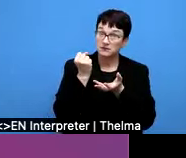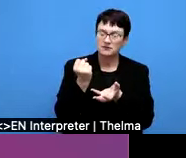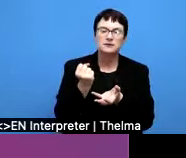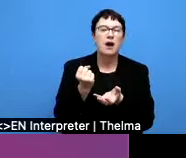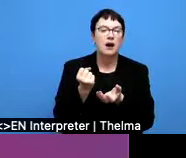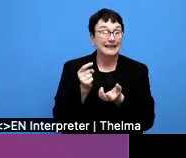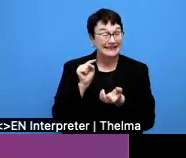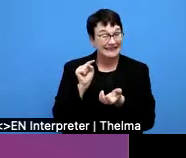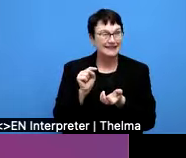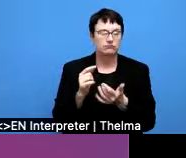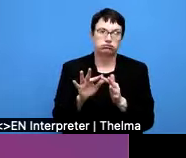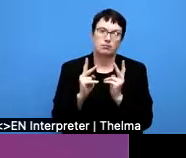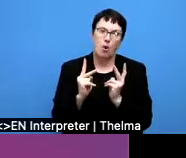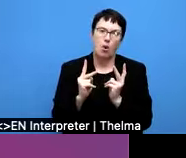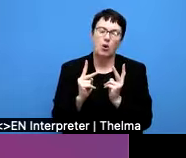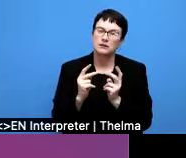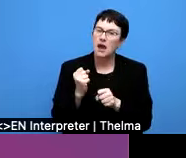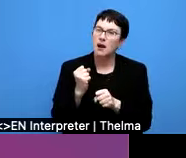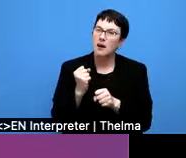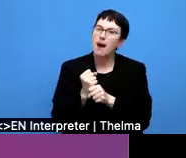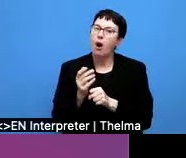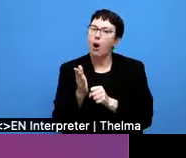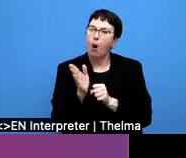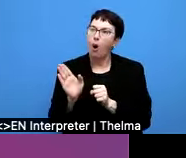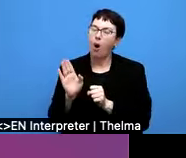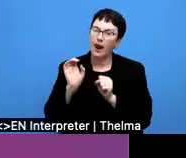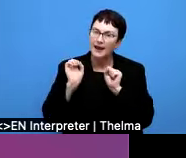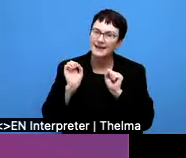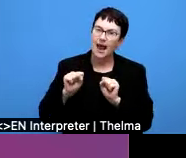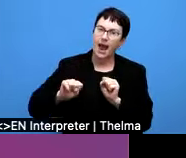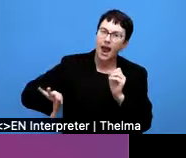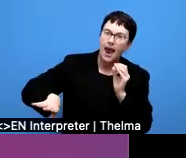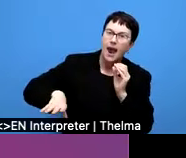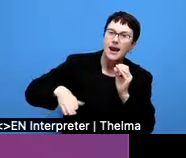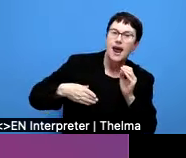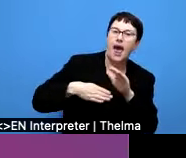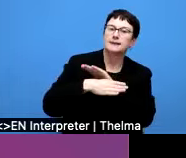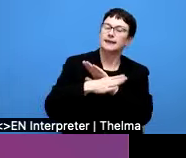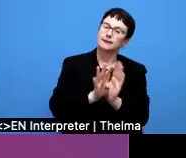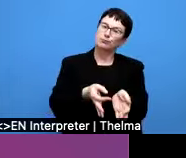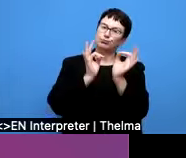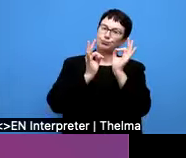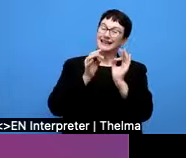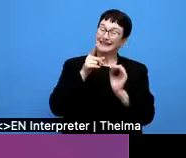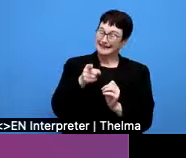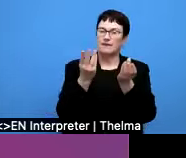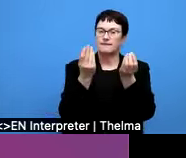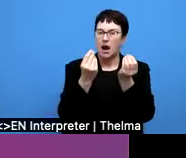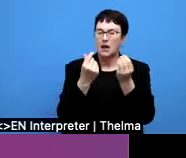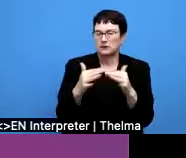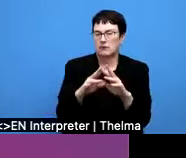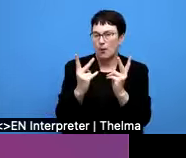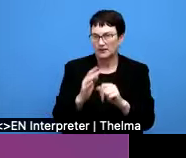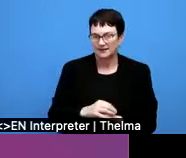health services. It's still incredible that we are talking about the need to make health services